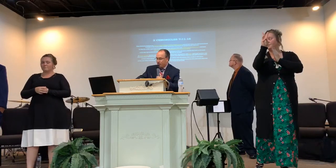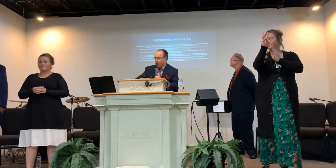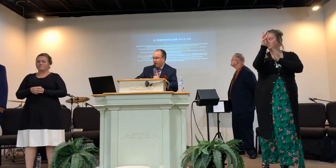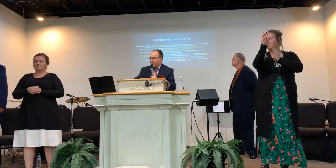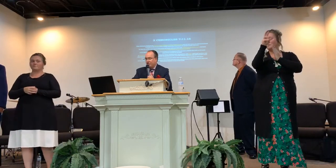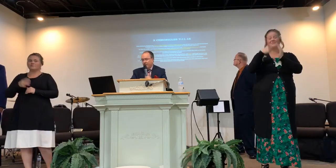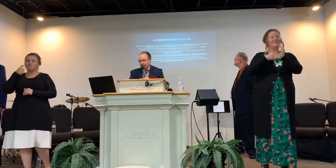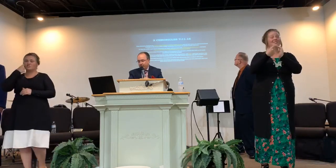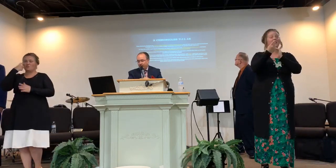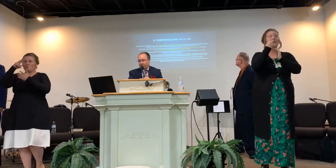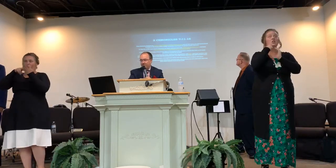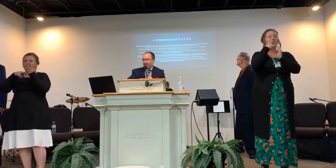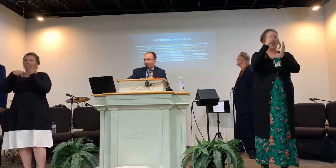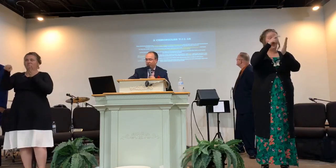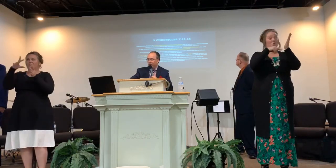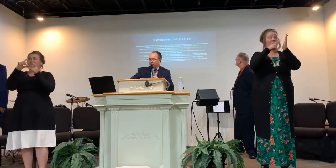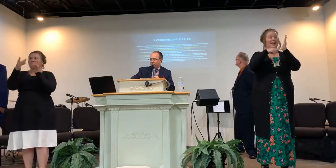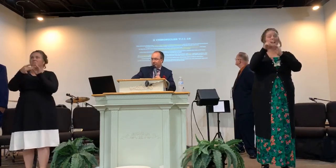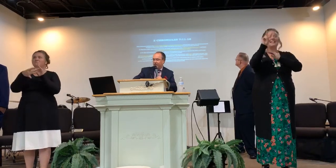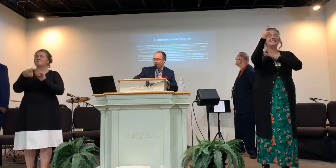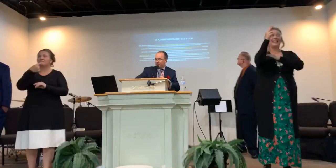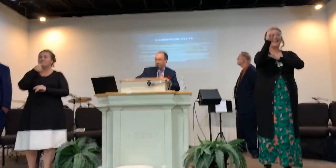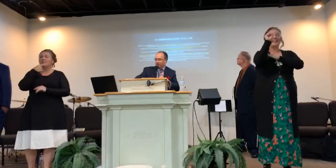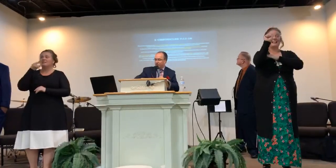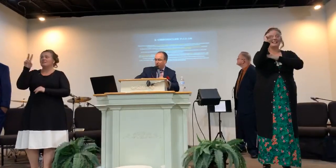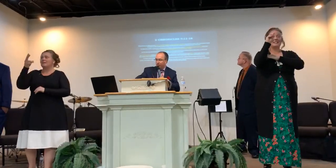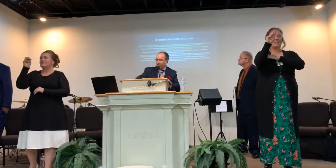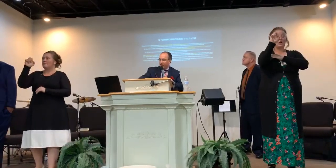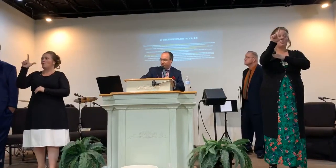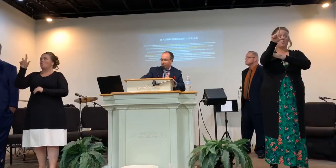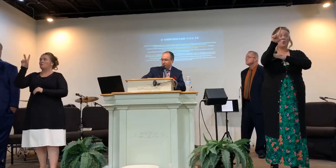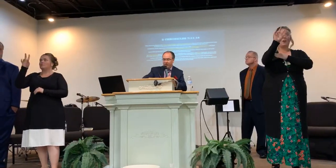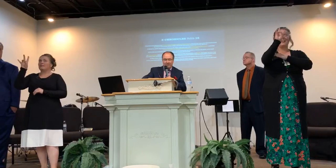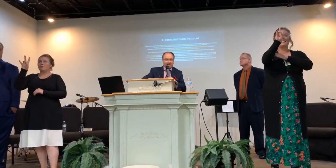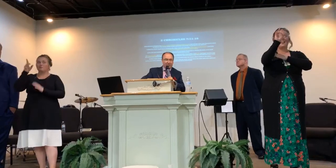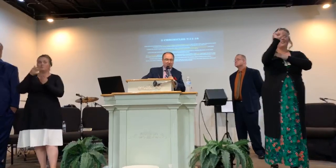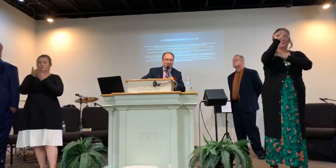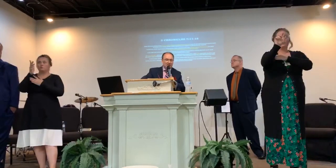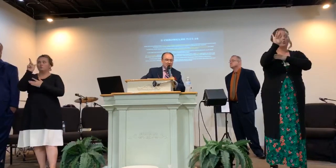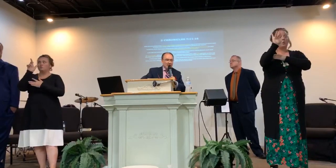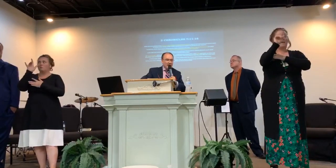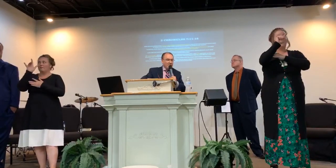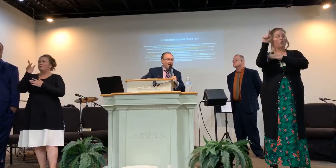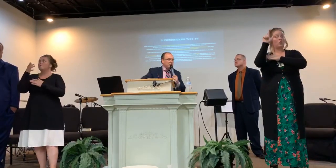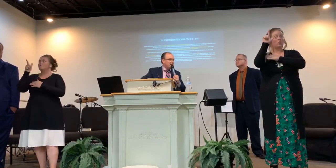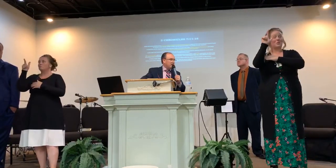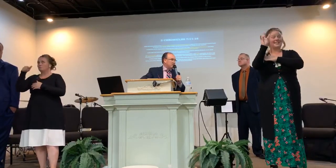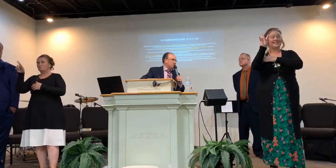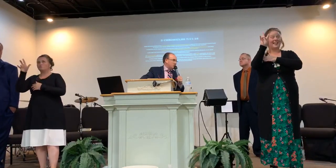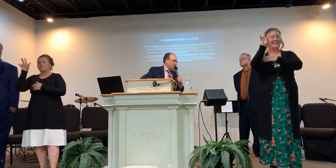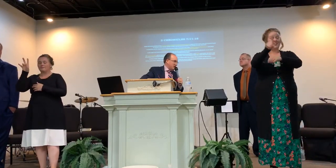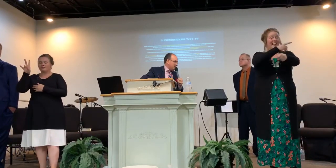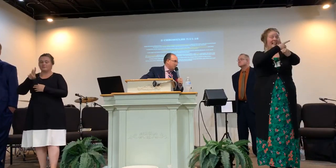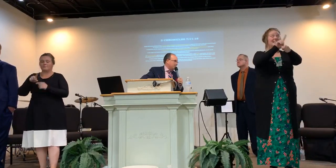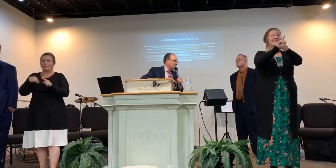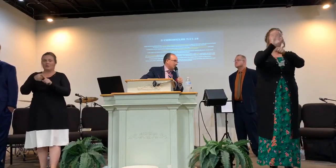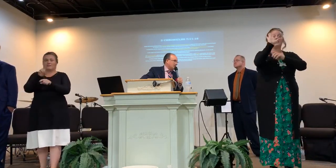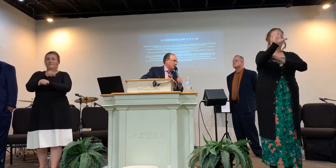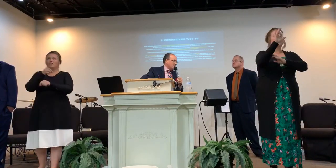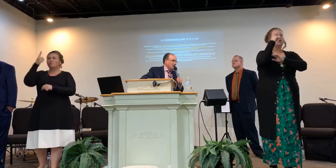I just read to you from 2 Samuel 7 and 25 through 27 about David's